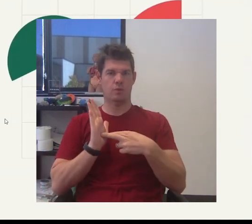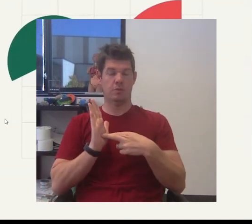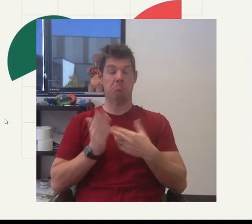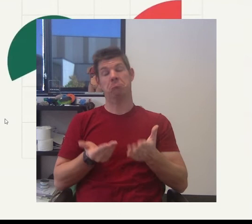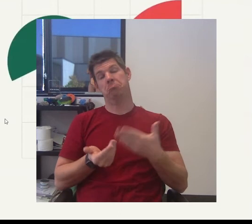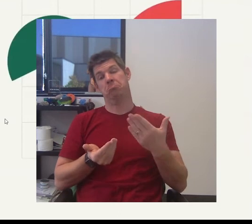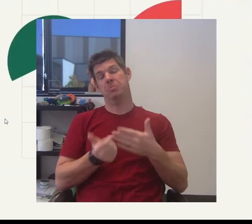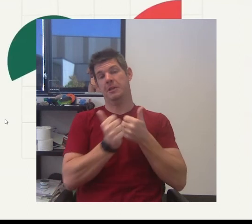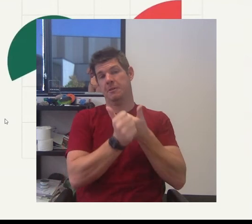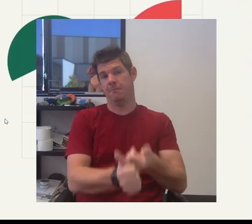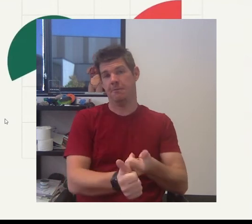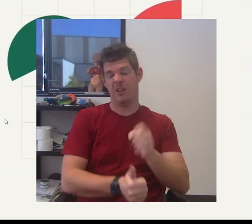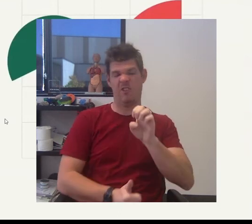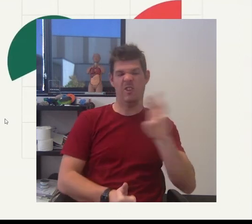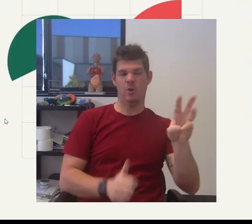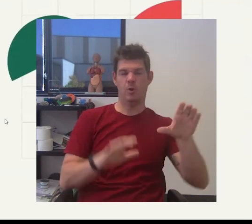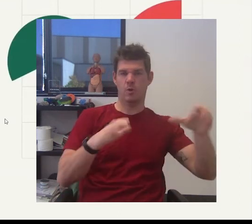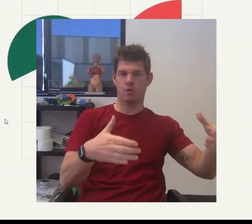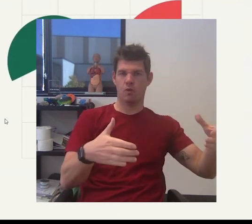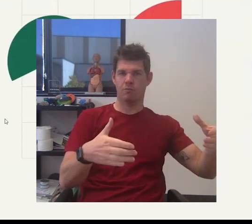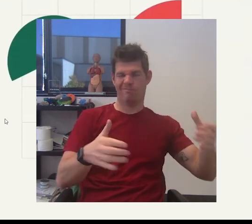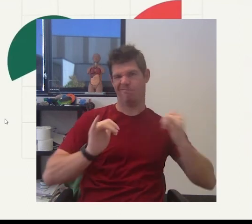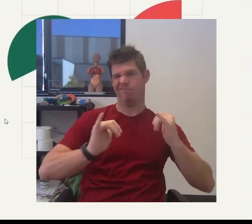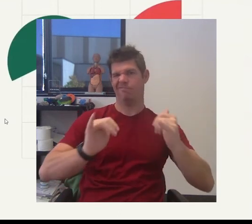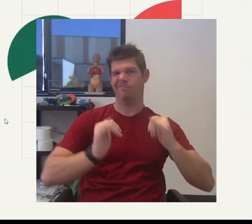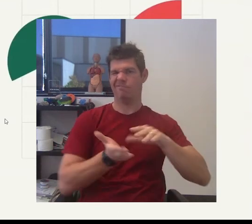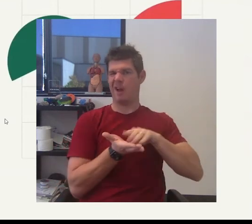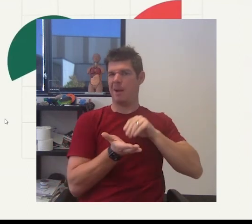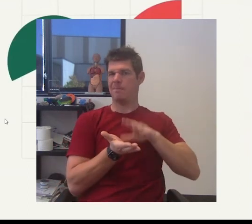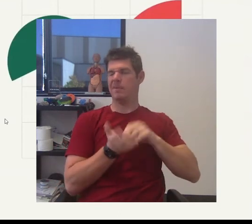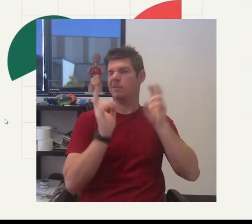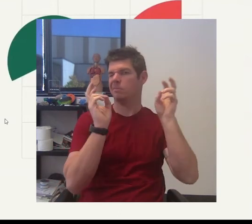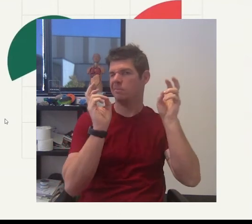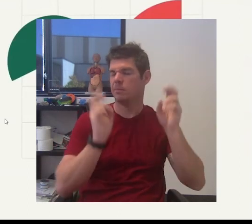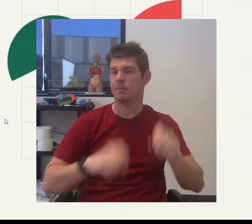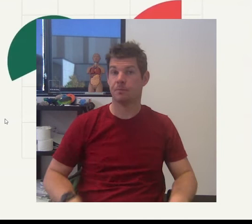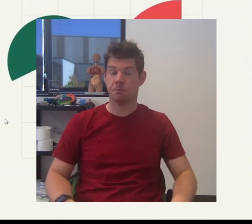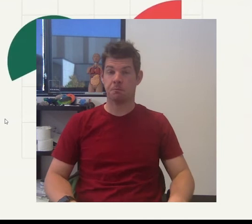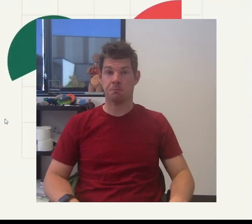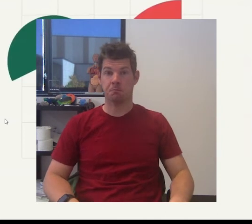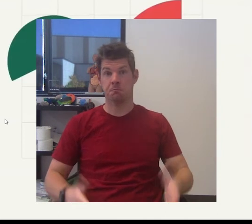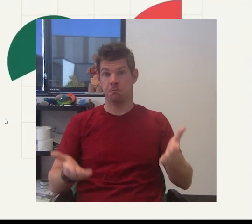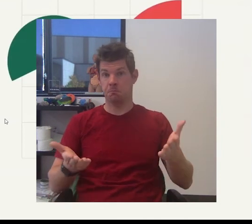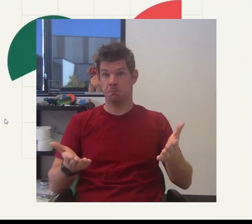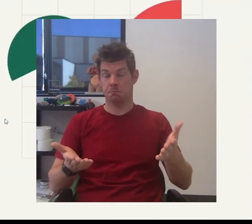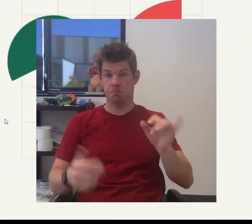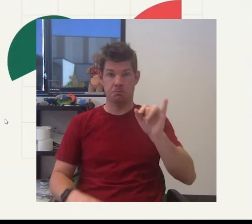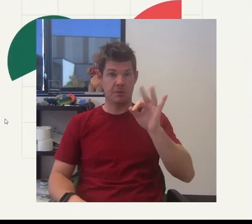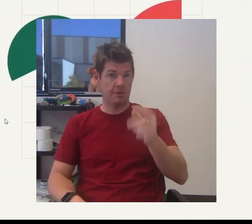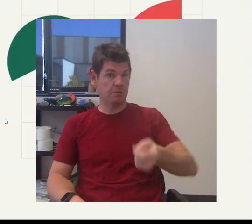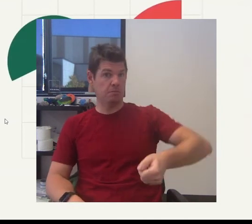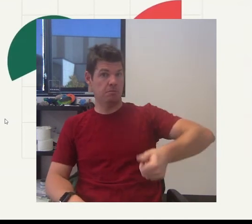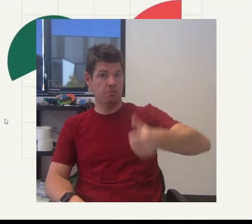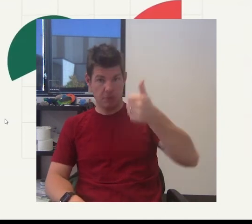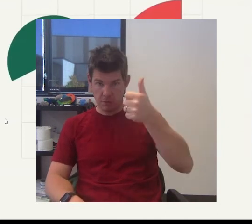So yours is the easiest to follow because you're gonna do exactly what I do on the screen, all right? How about we give a